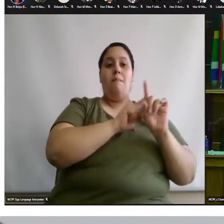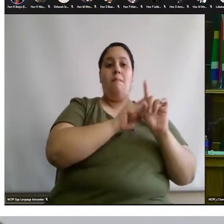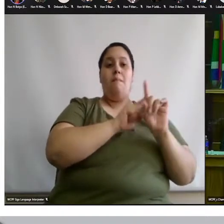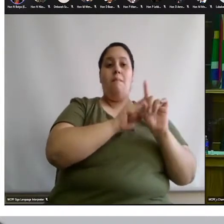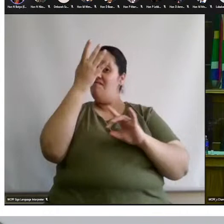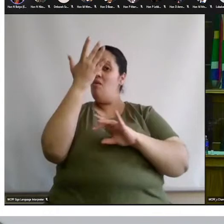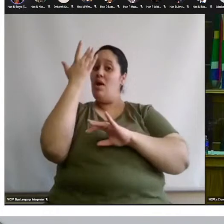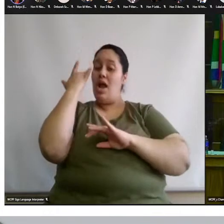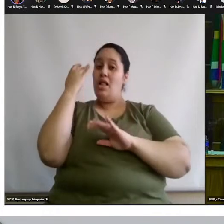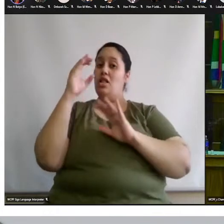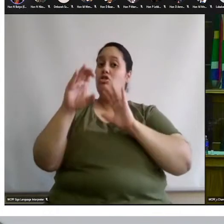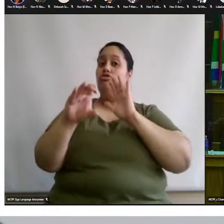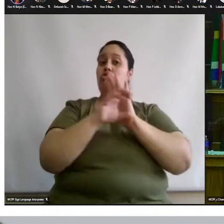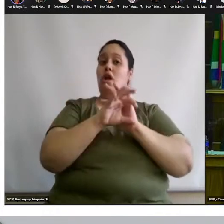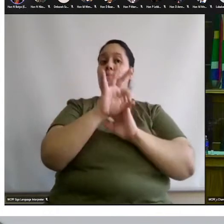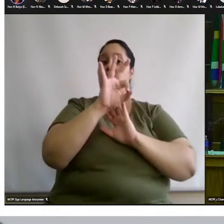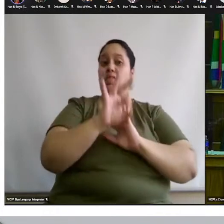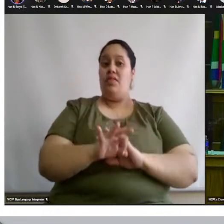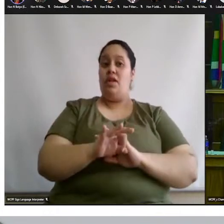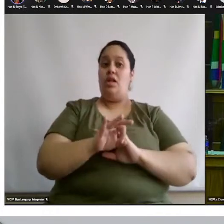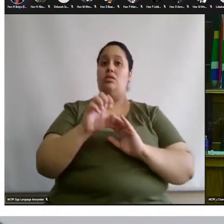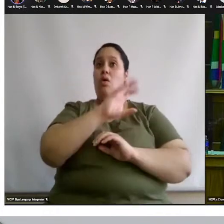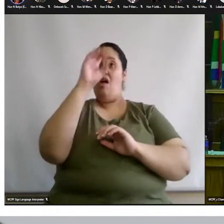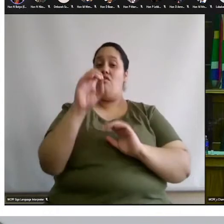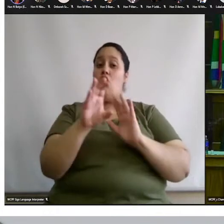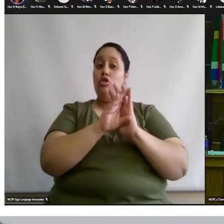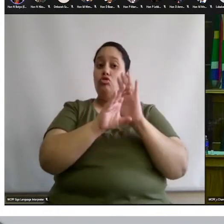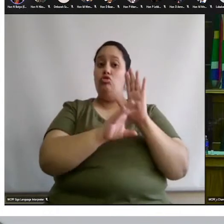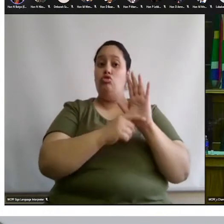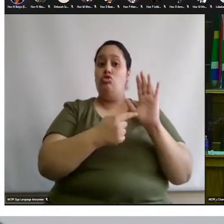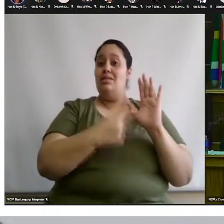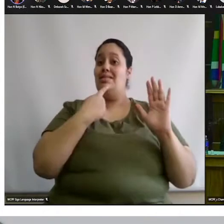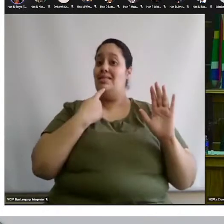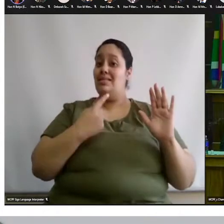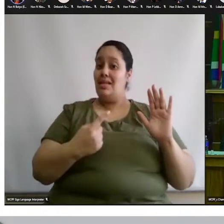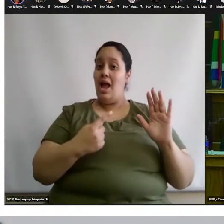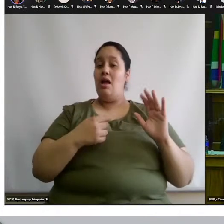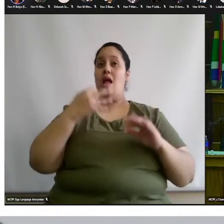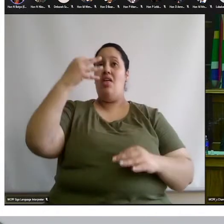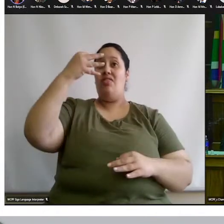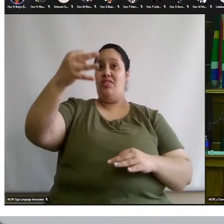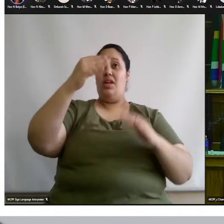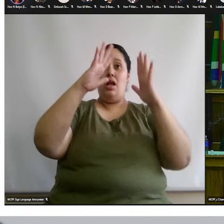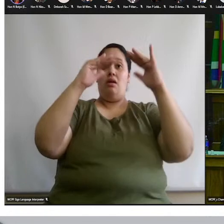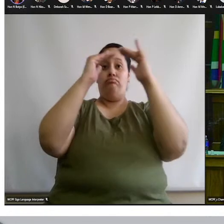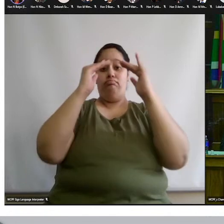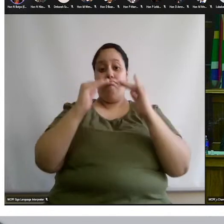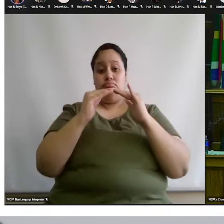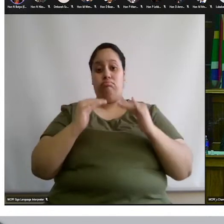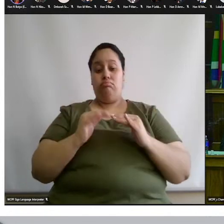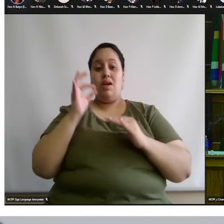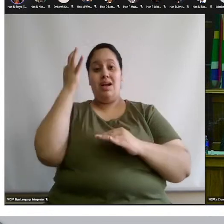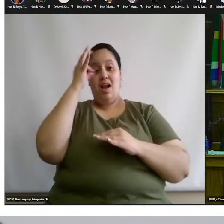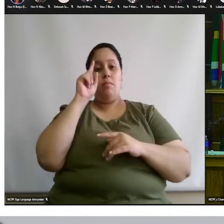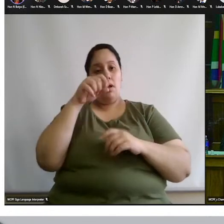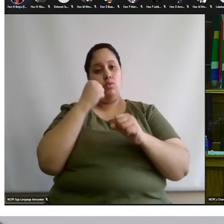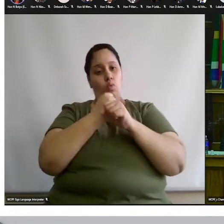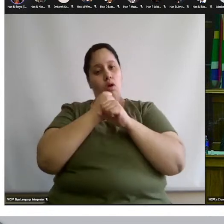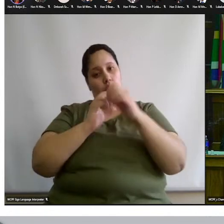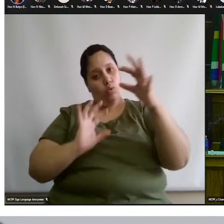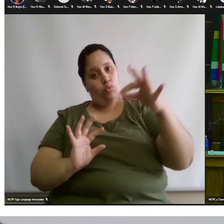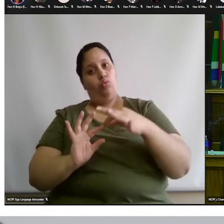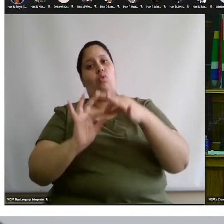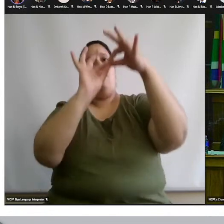of the Constitution of South Africa demands all the three spheres of the government to cooperate with one another in mutual trust and good